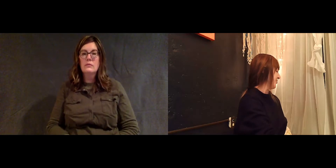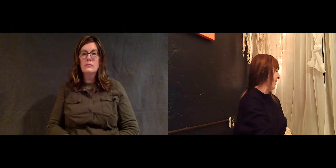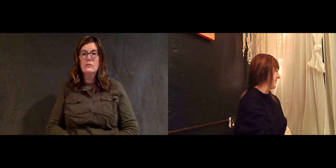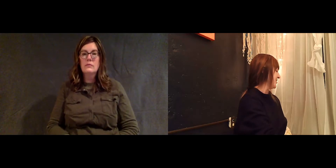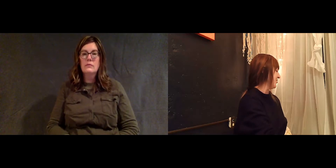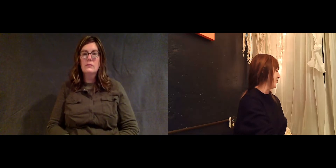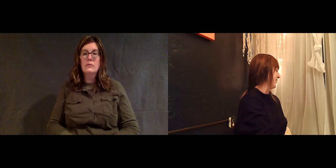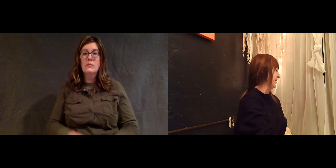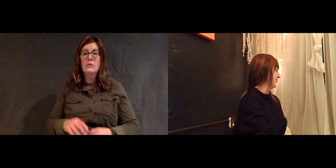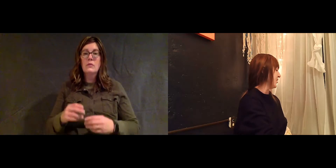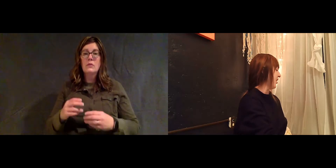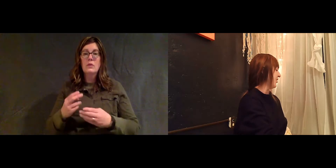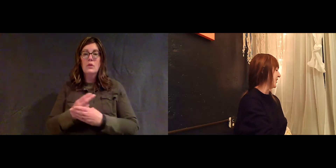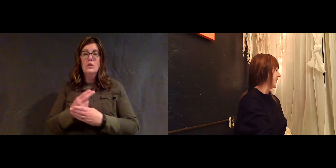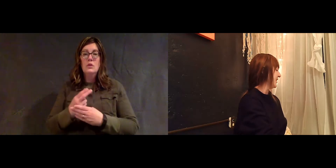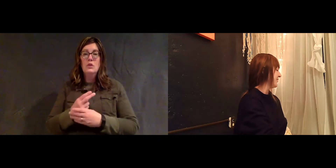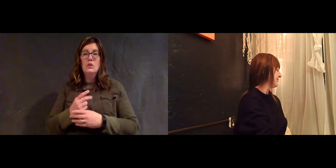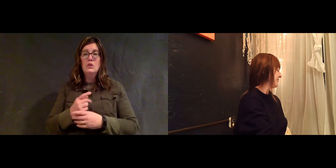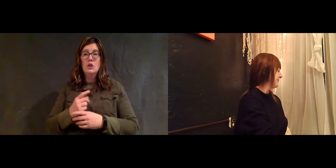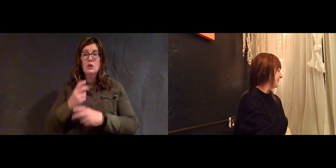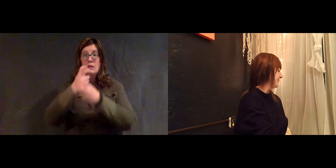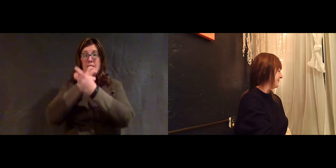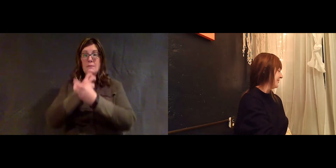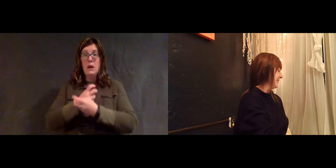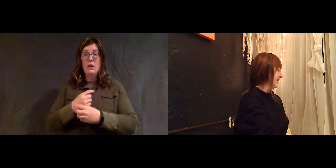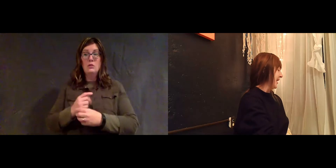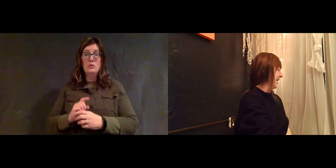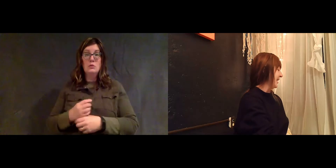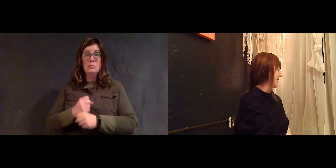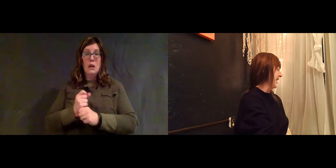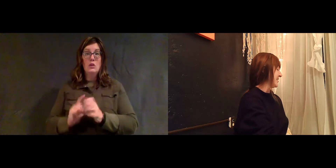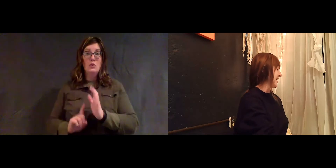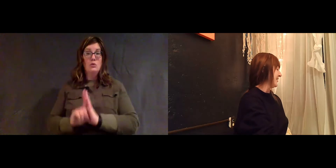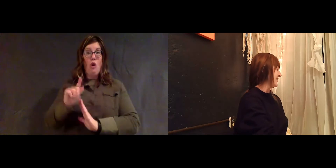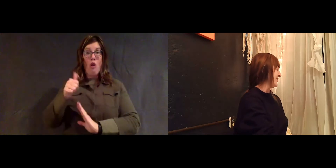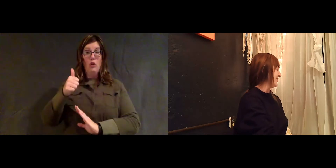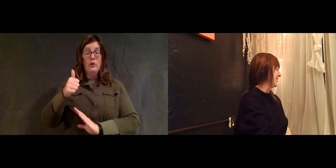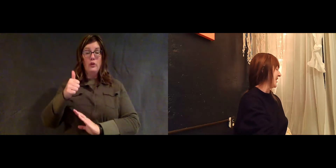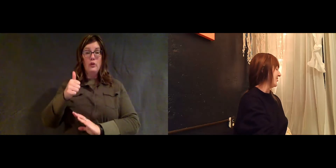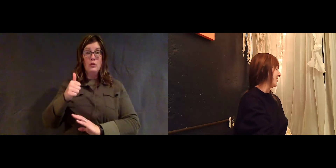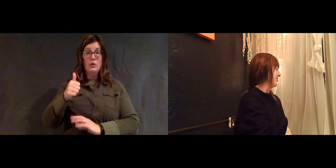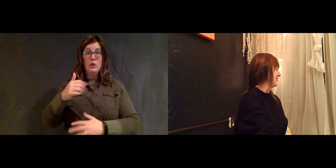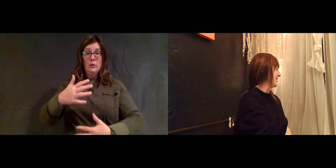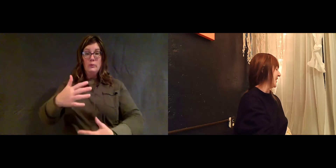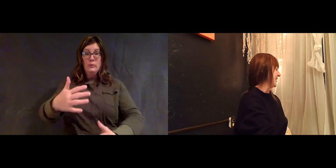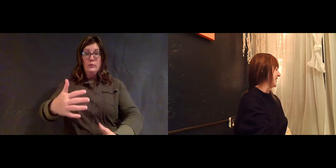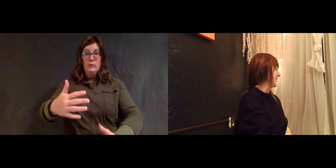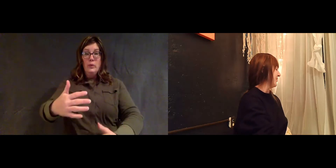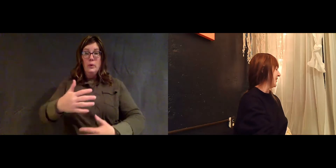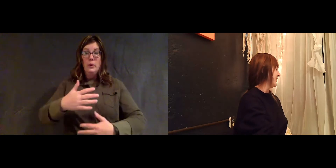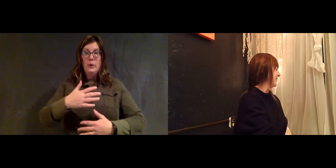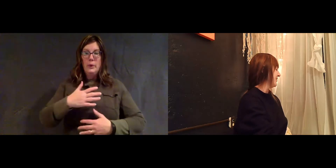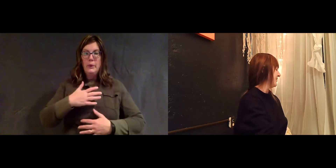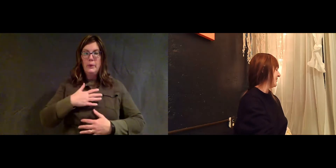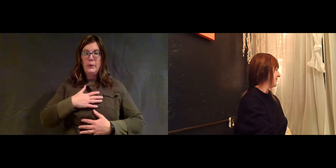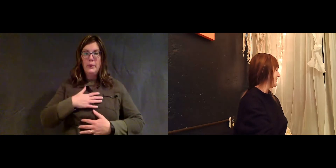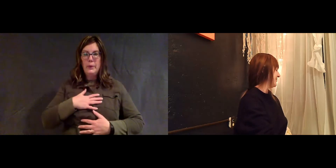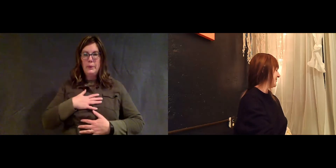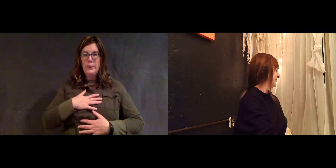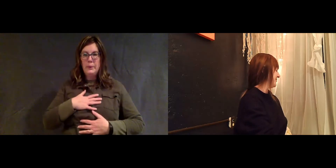Use your breath to make you taller. And your exhale to settle you slightly deeper.